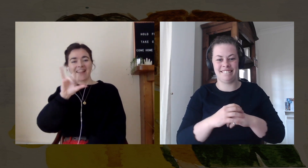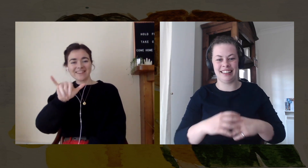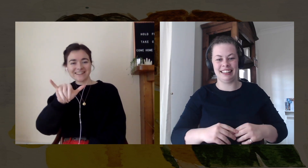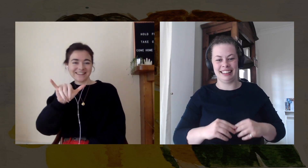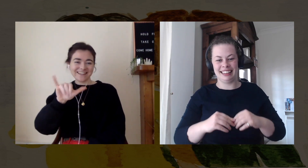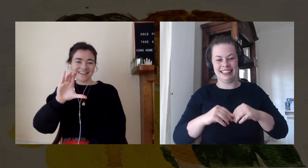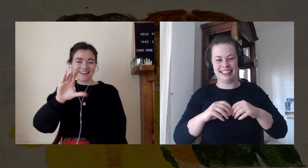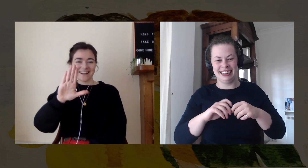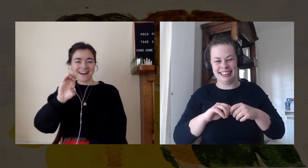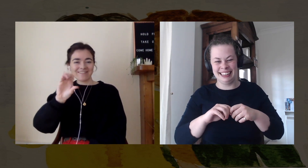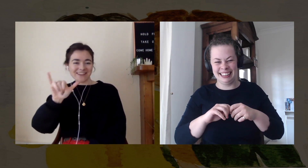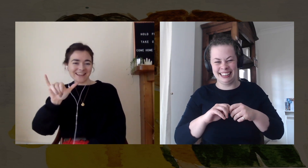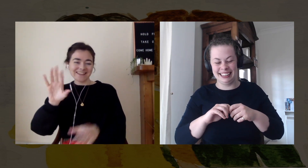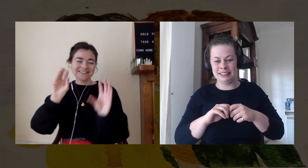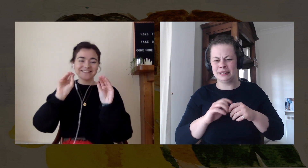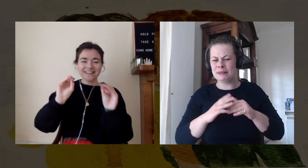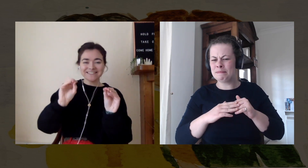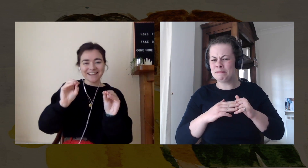Anto.